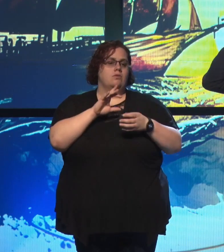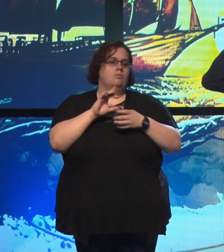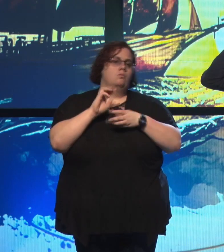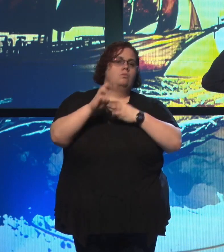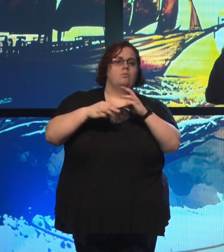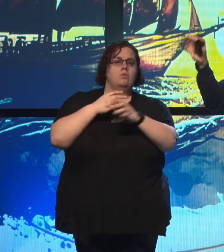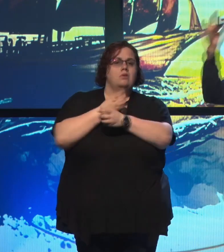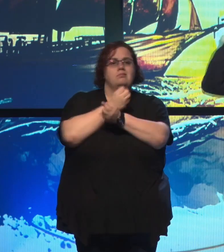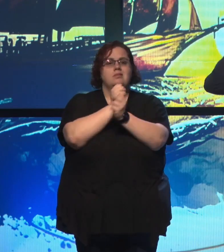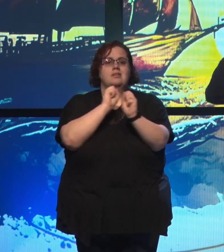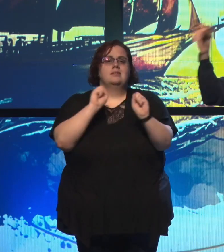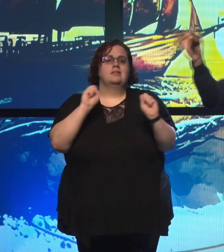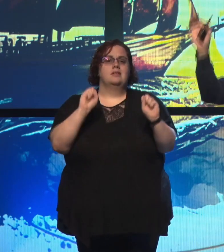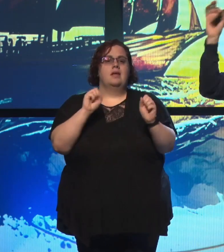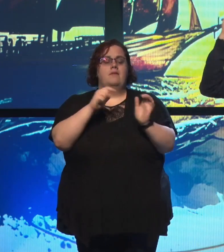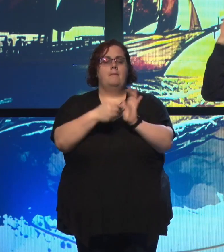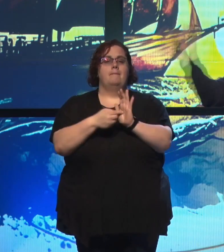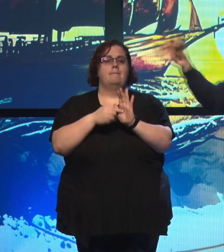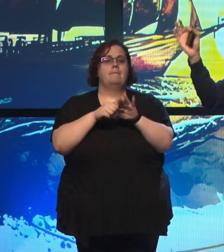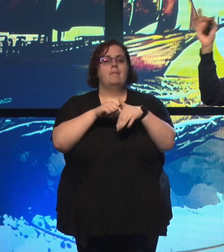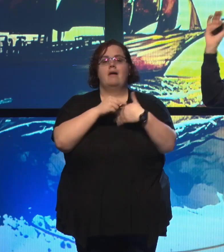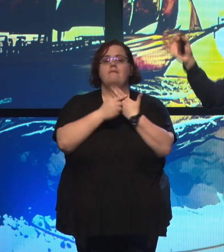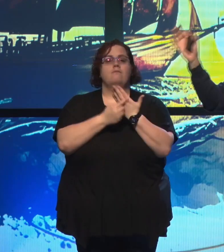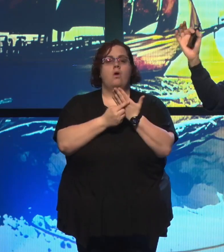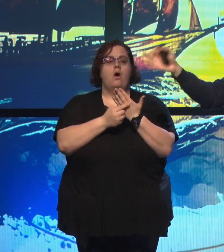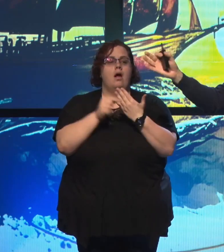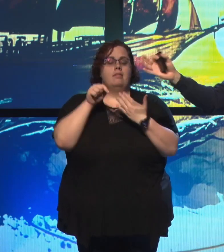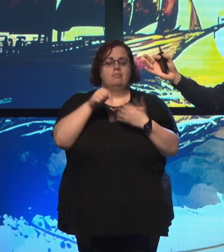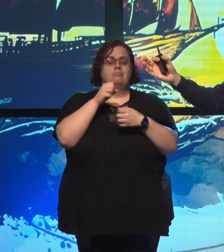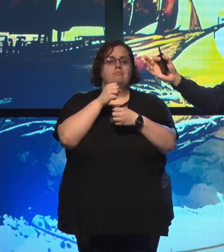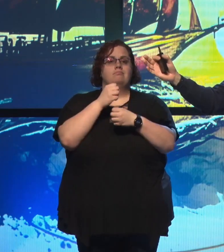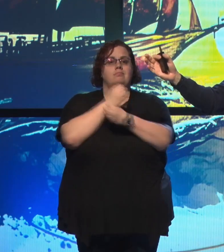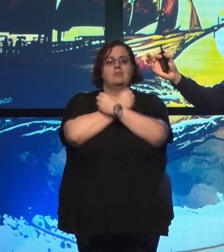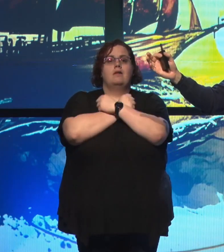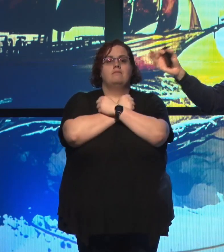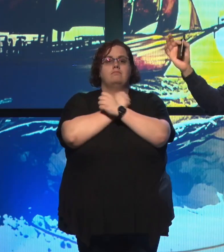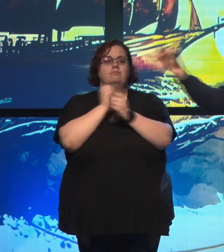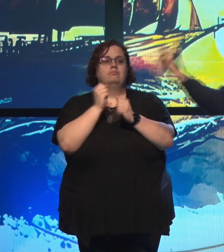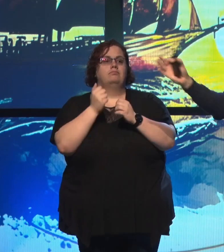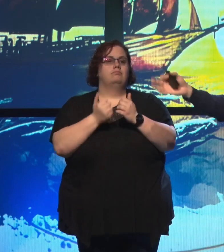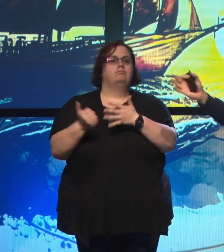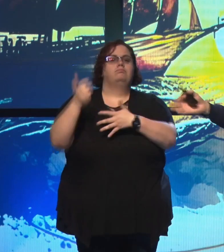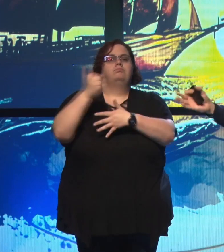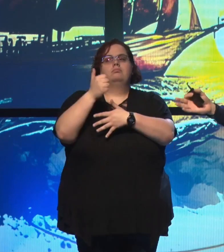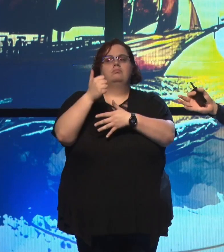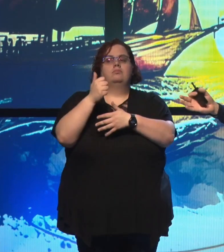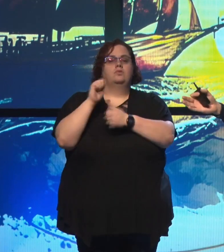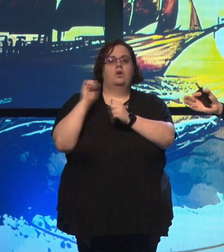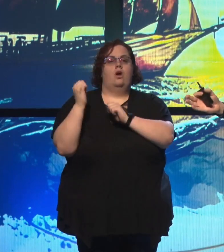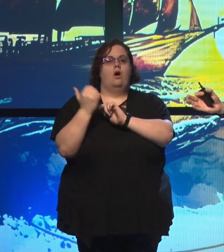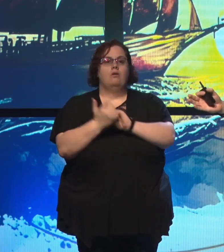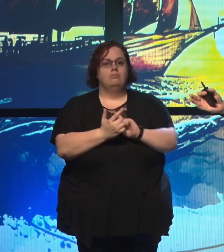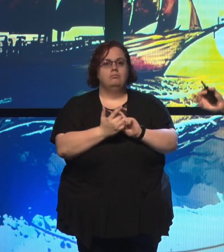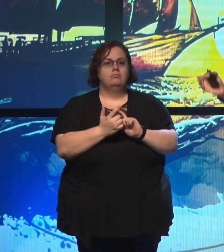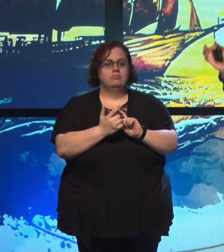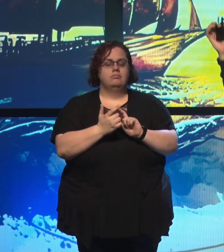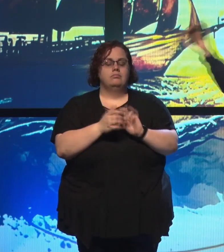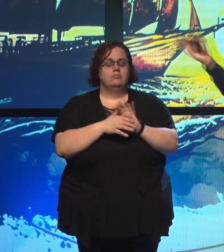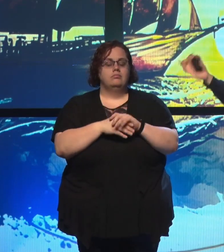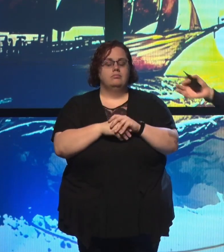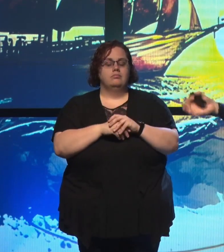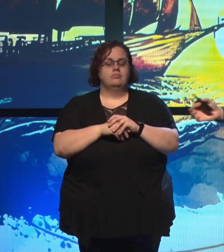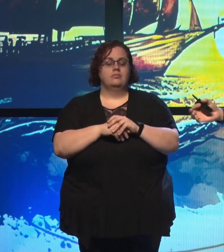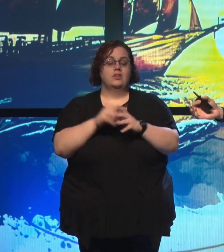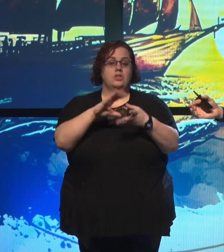world-saving metaphor belief that love conquers all. And love includes all. And in